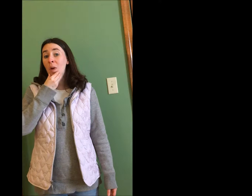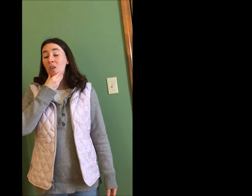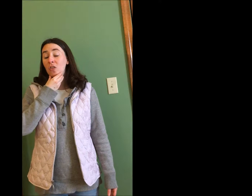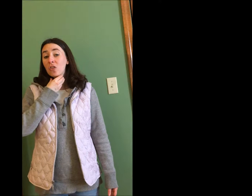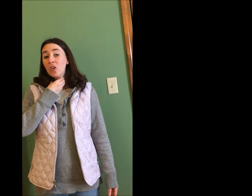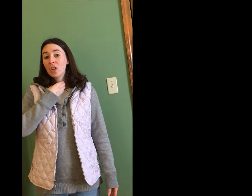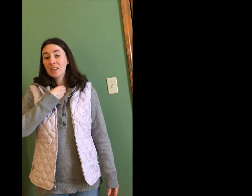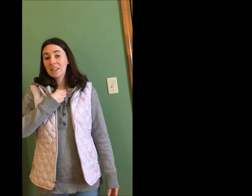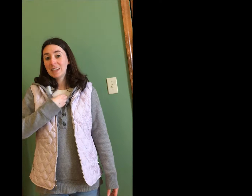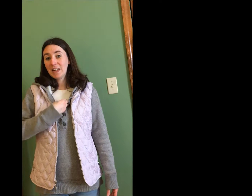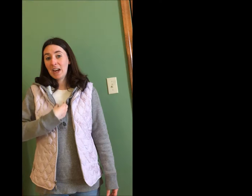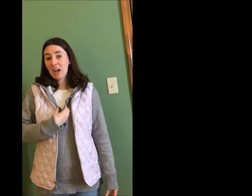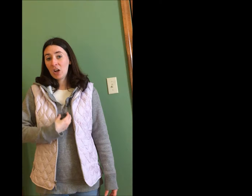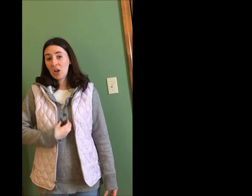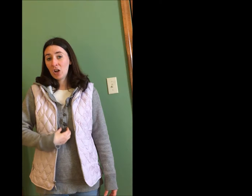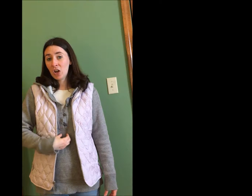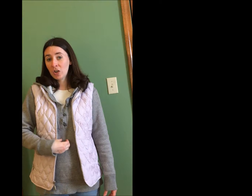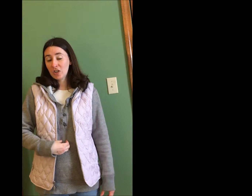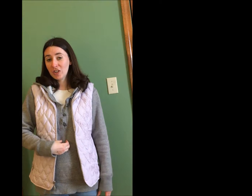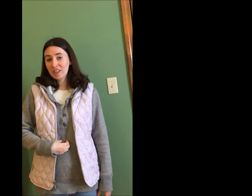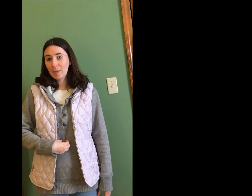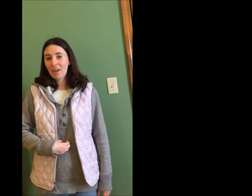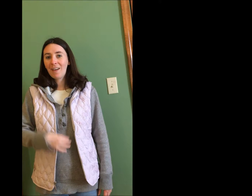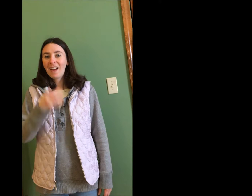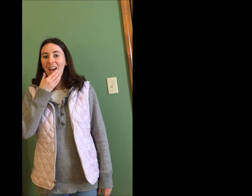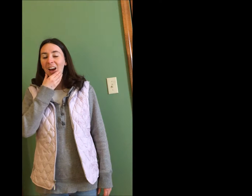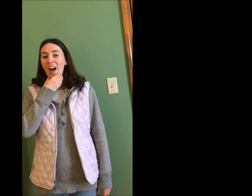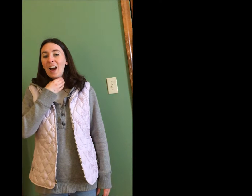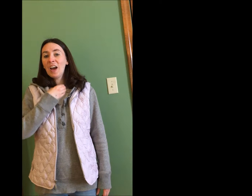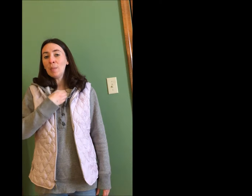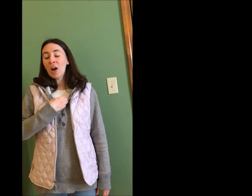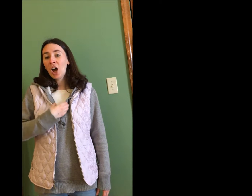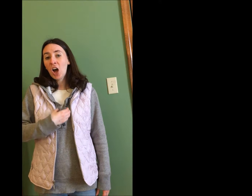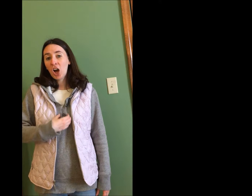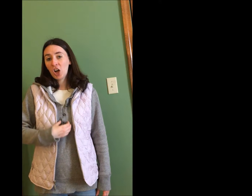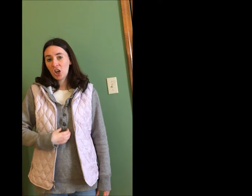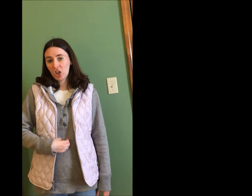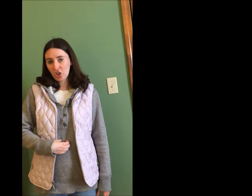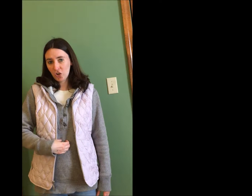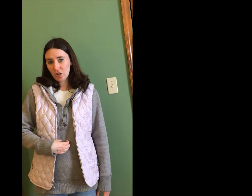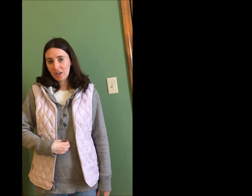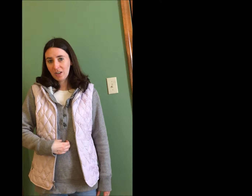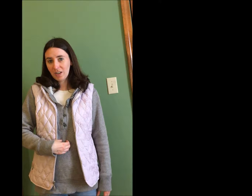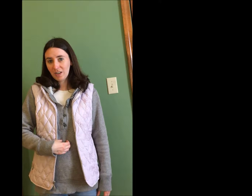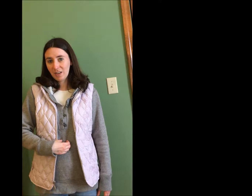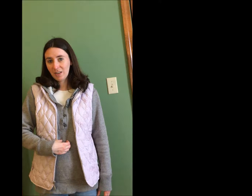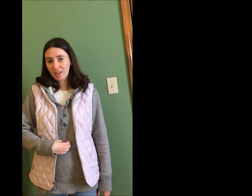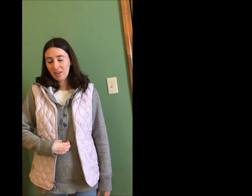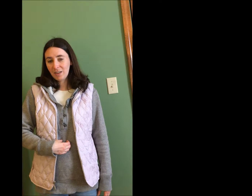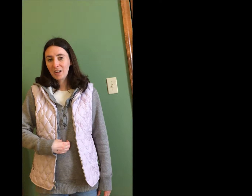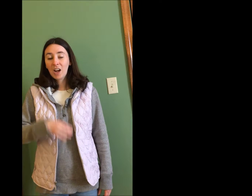mouth, down to your stomach. I'm hungry.